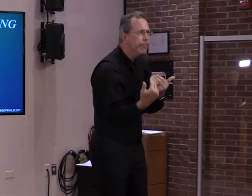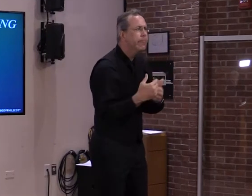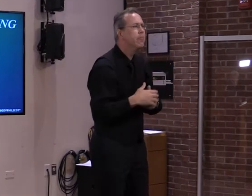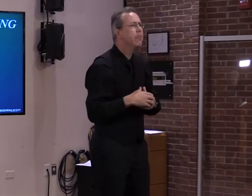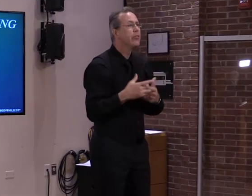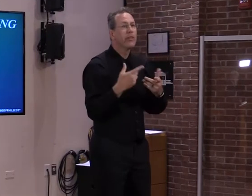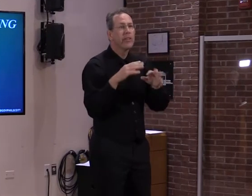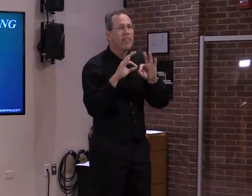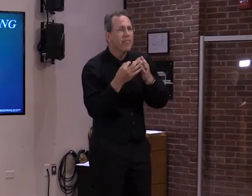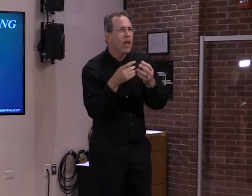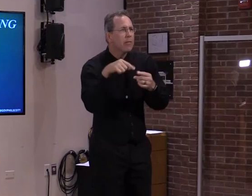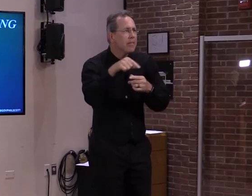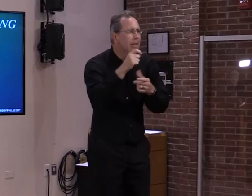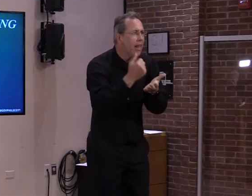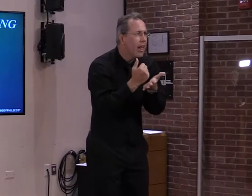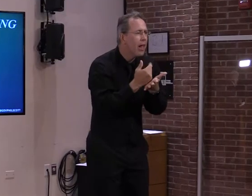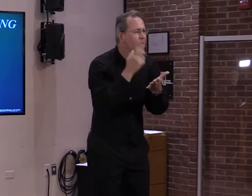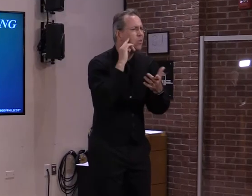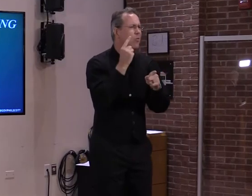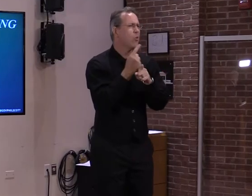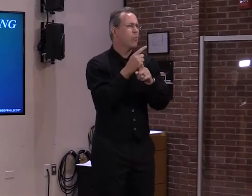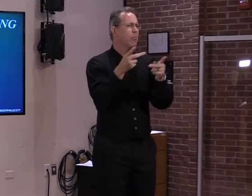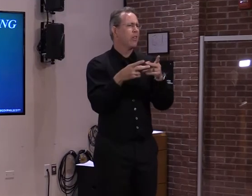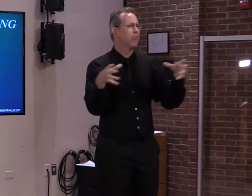I mentioned earlier,